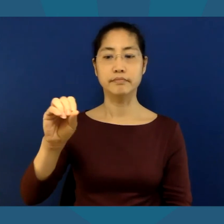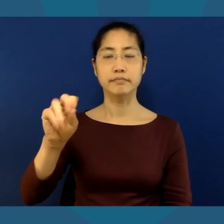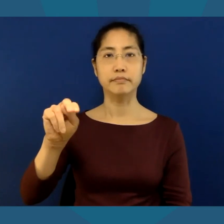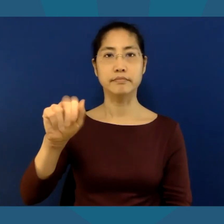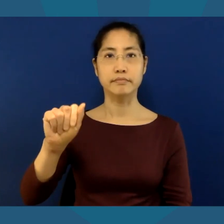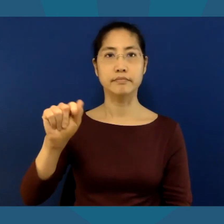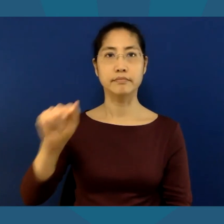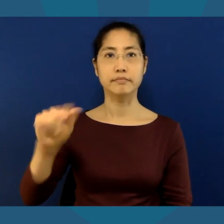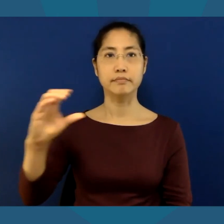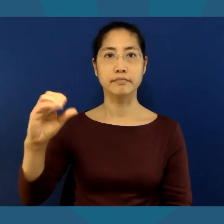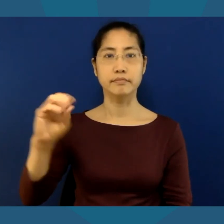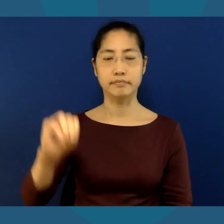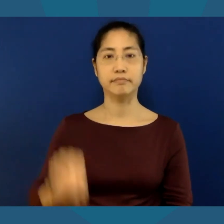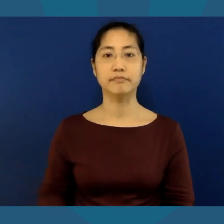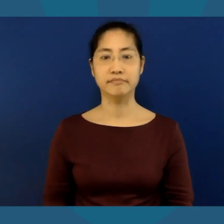cookarizona.com.